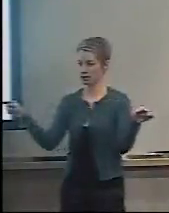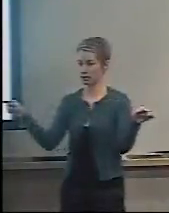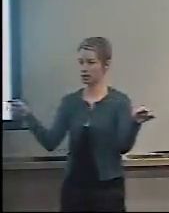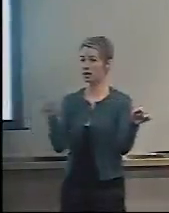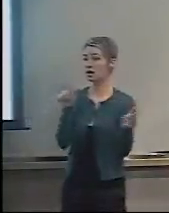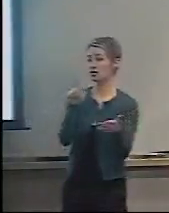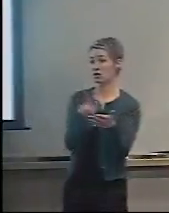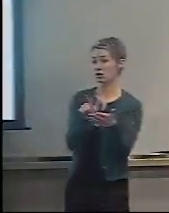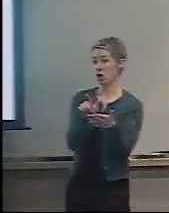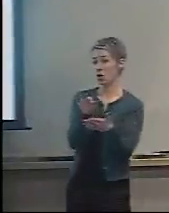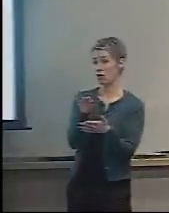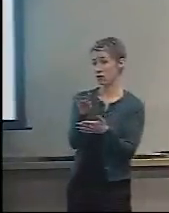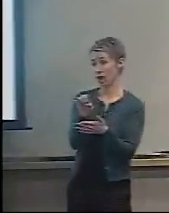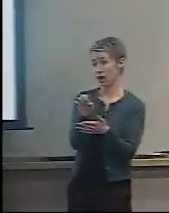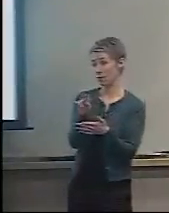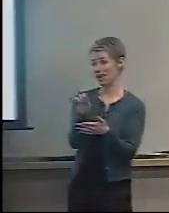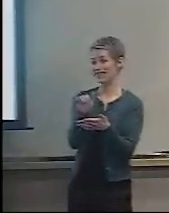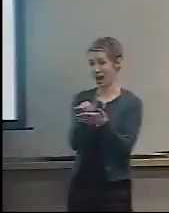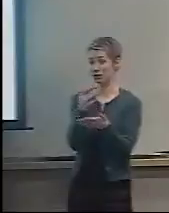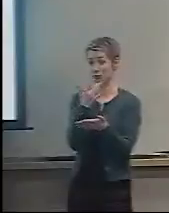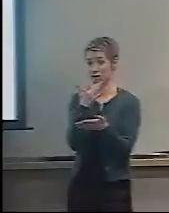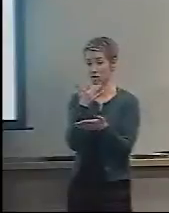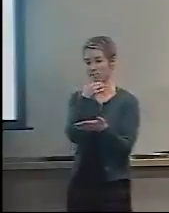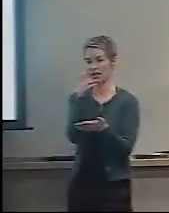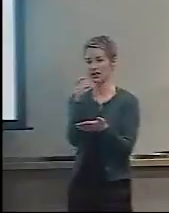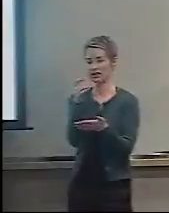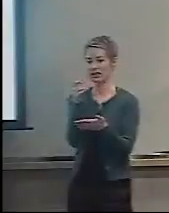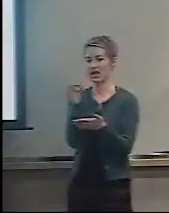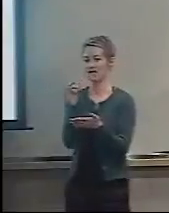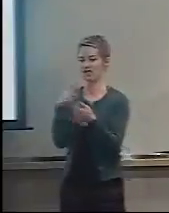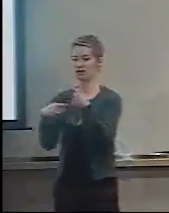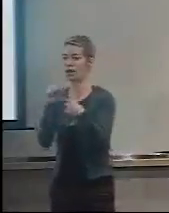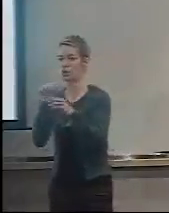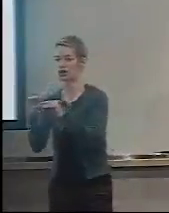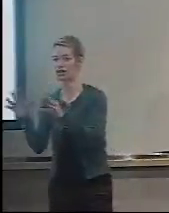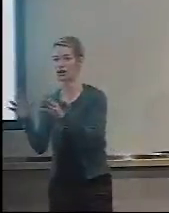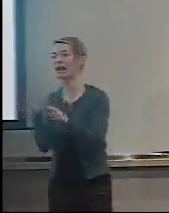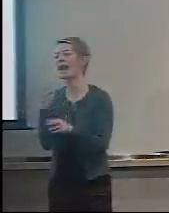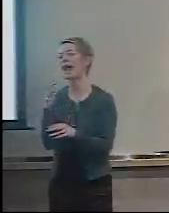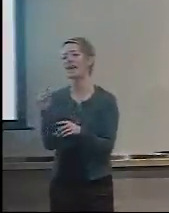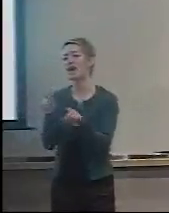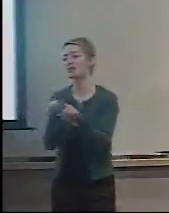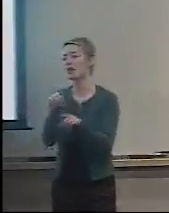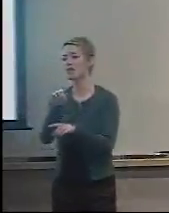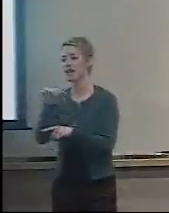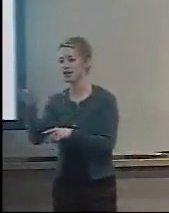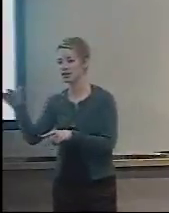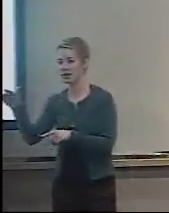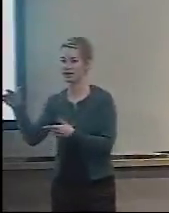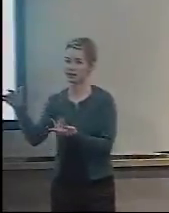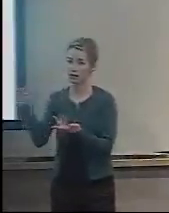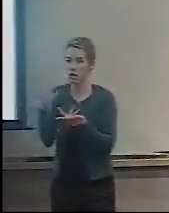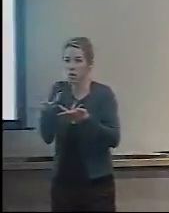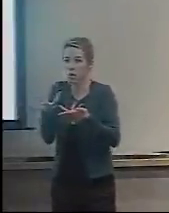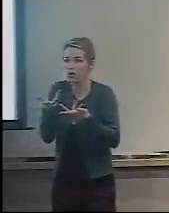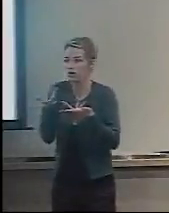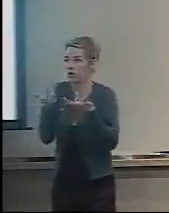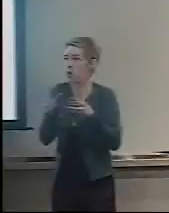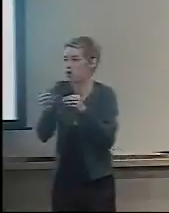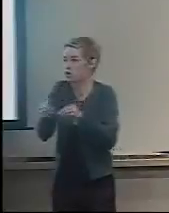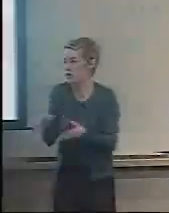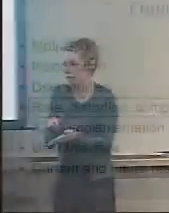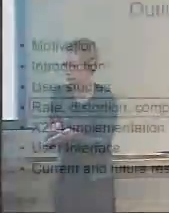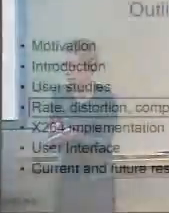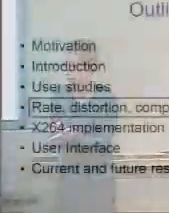lower frame rate was preferred because the signs were clear. And things like finger spelling were not lost at 10 frames per second.